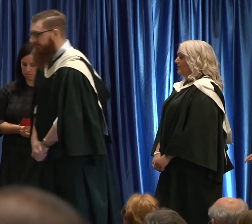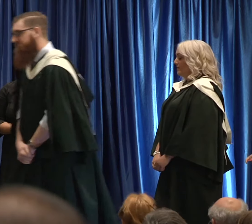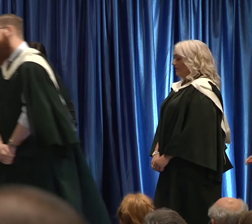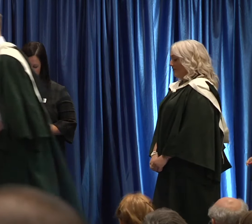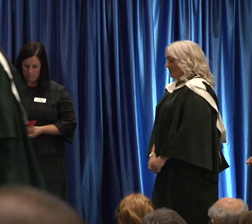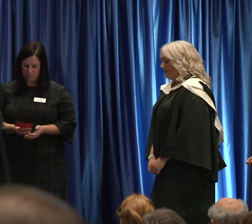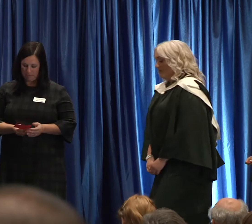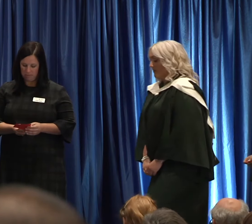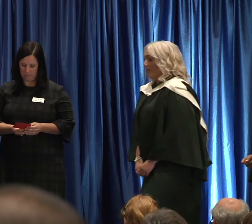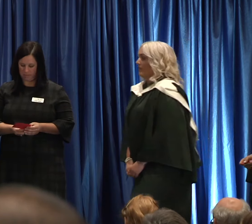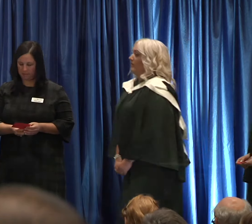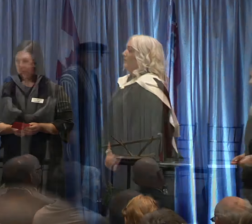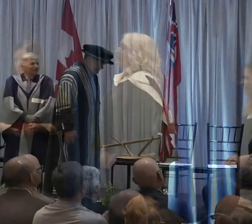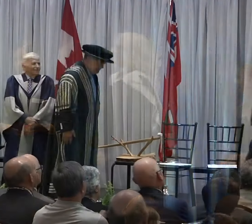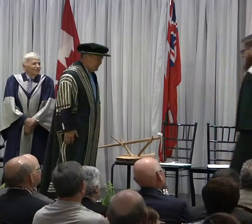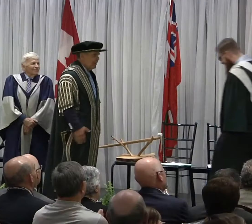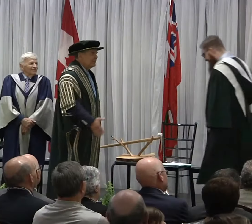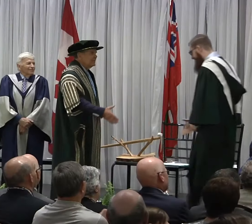Brandon Oak.